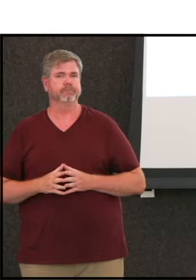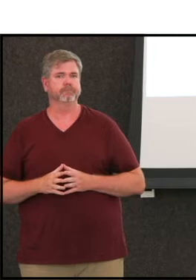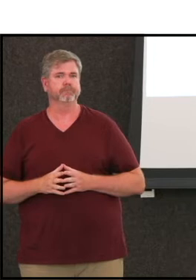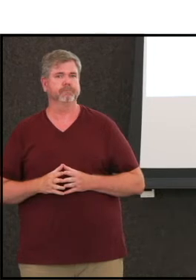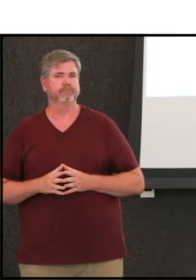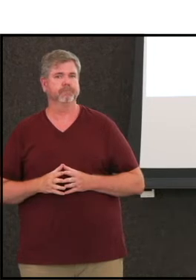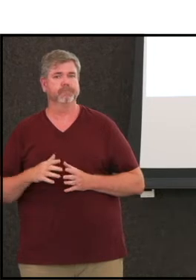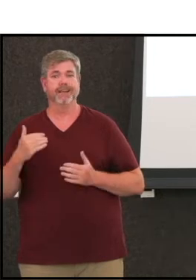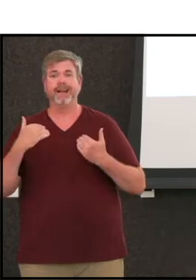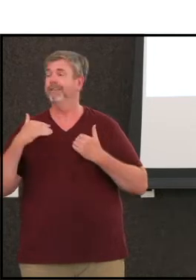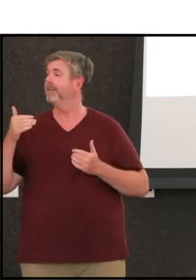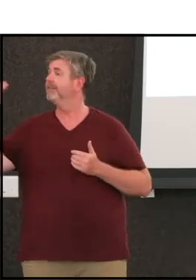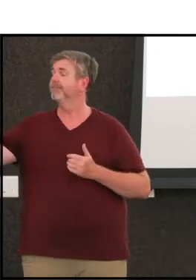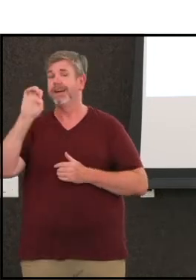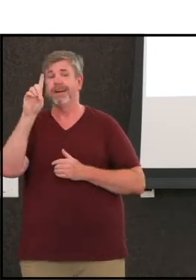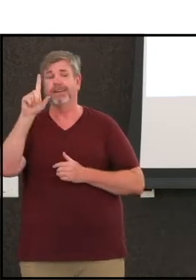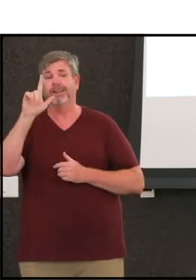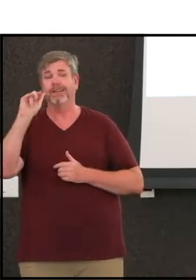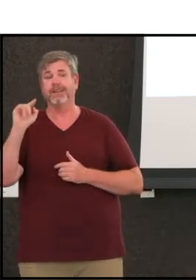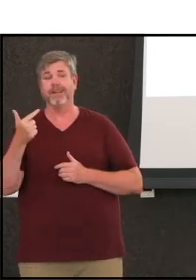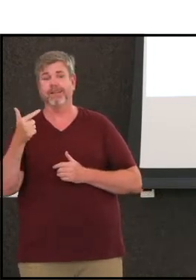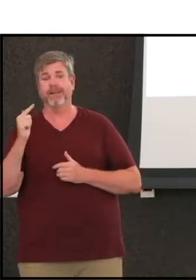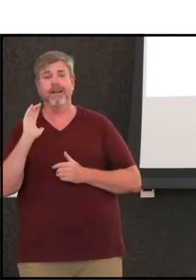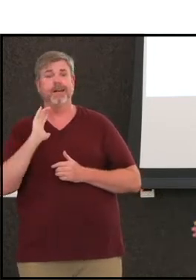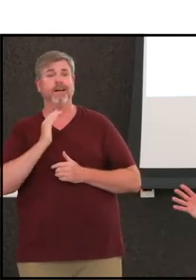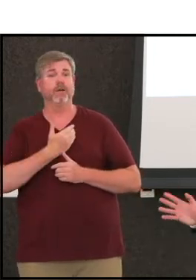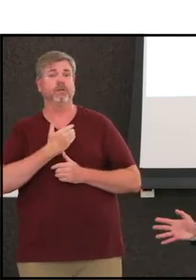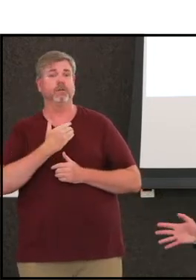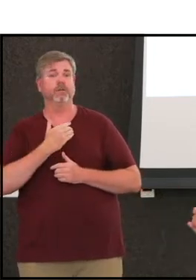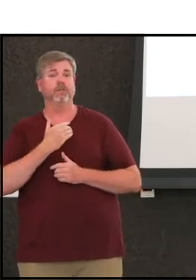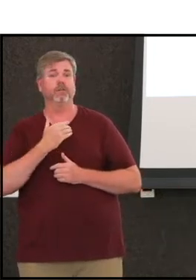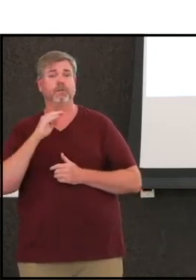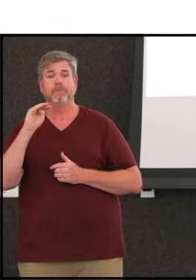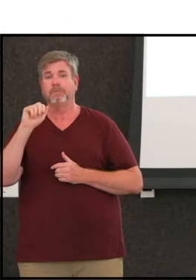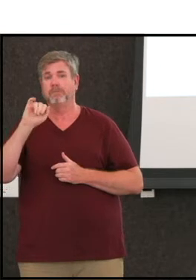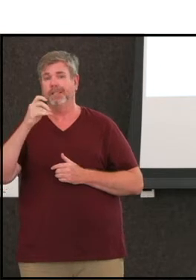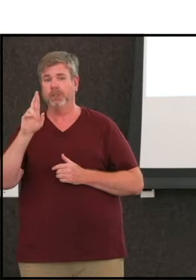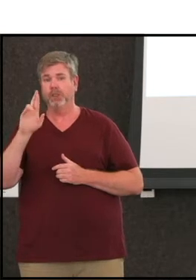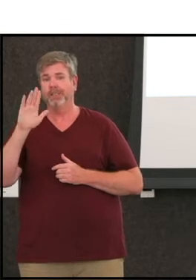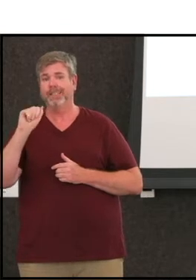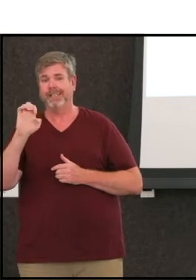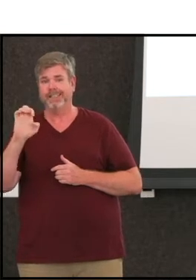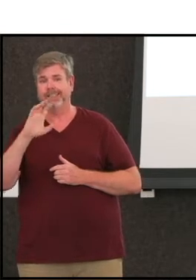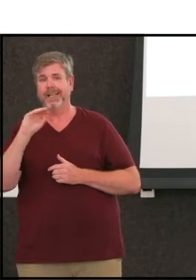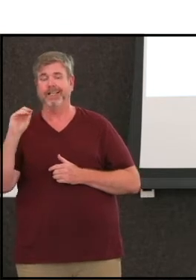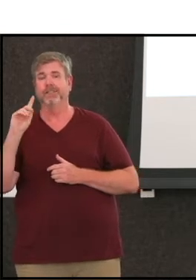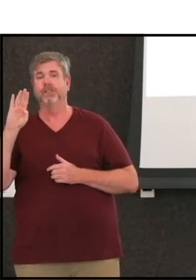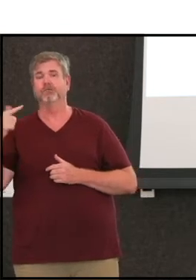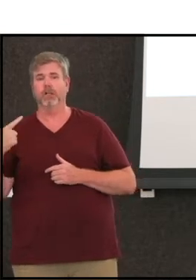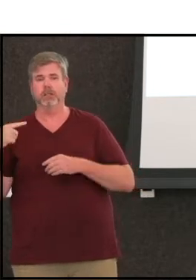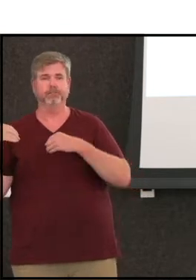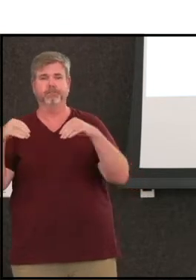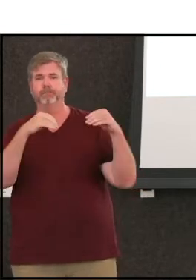our major case and drug trafficking unit, because as Brennan mentioned and others have mentioned, there's a